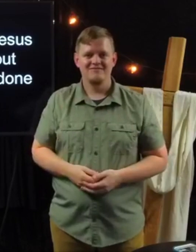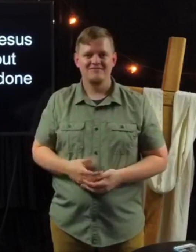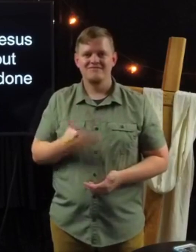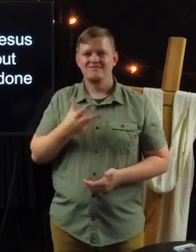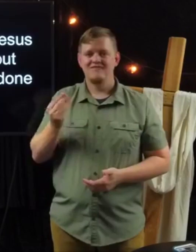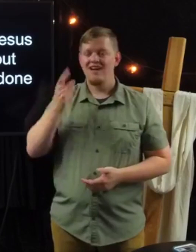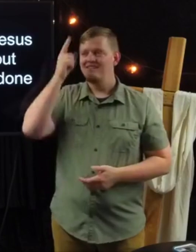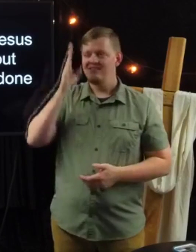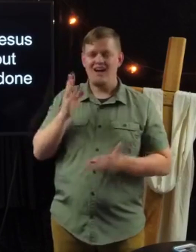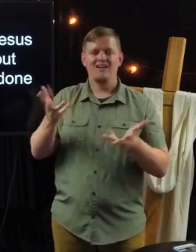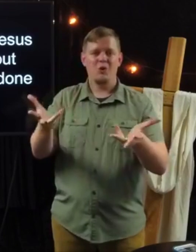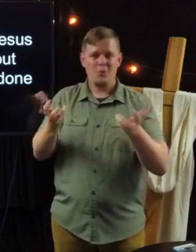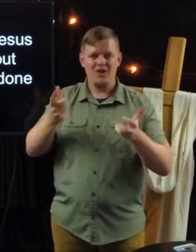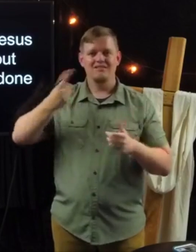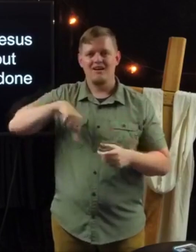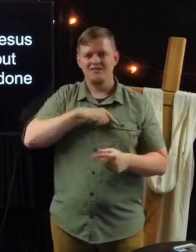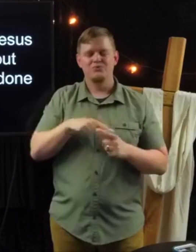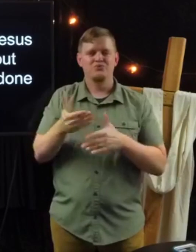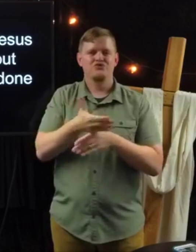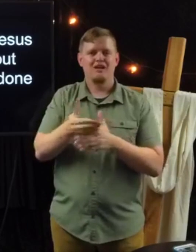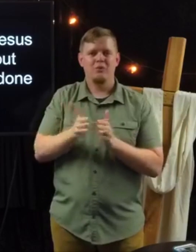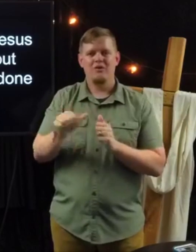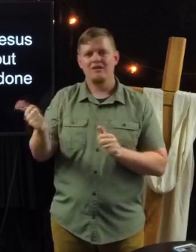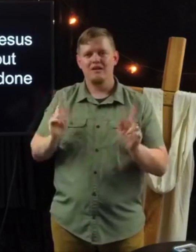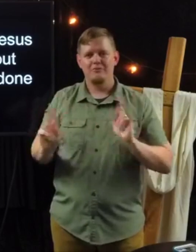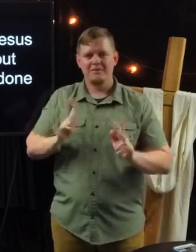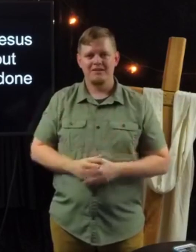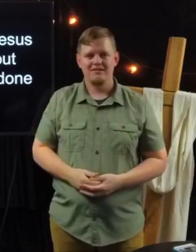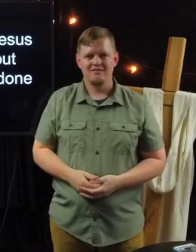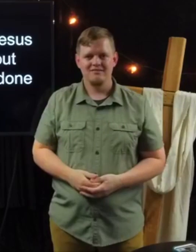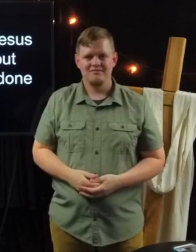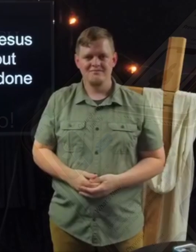And God wants us to share with other people